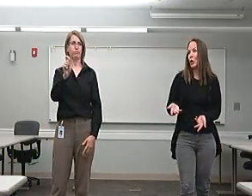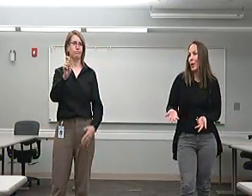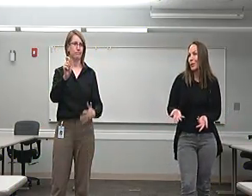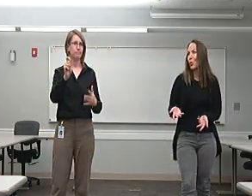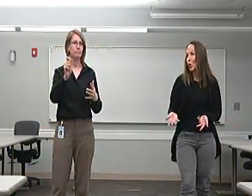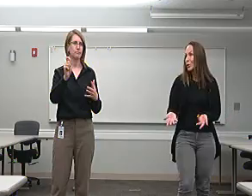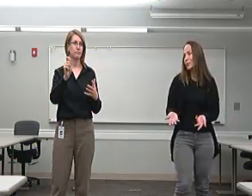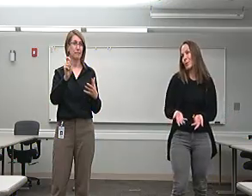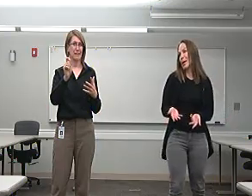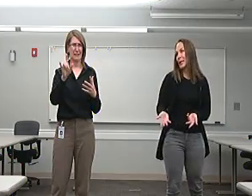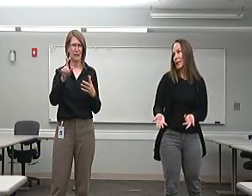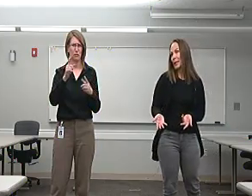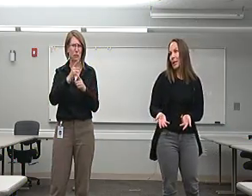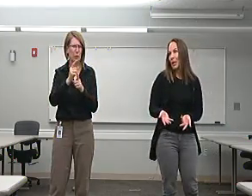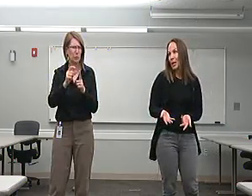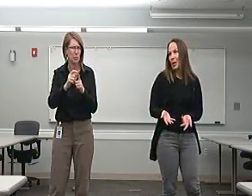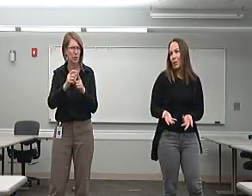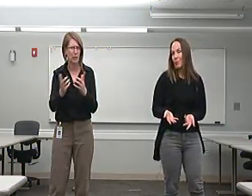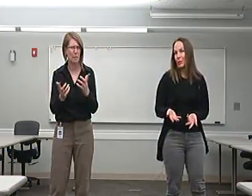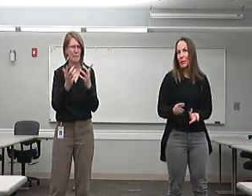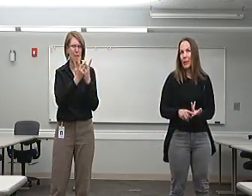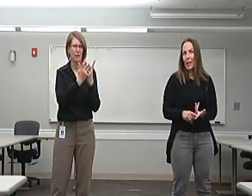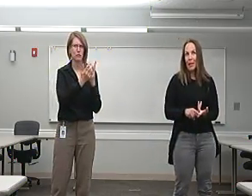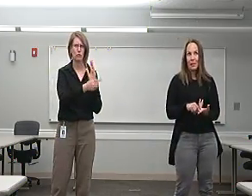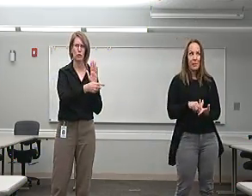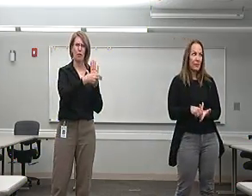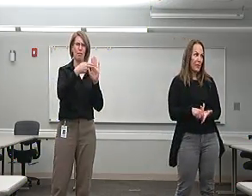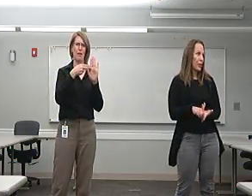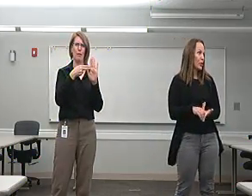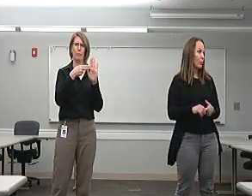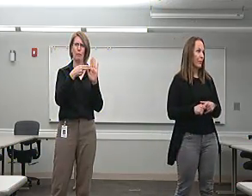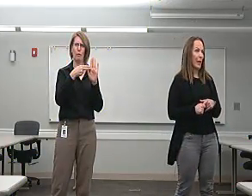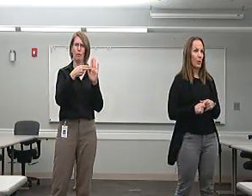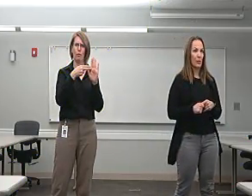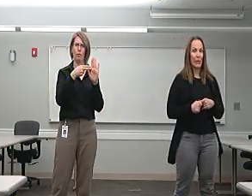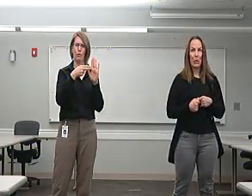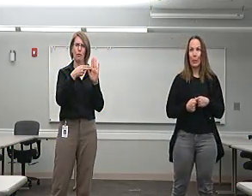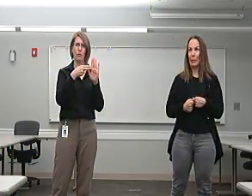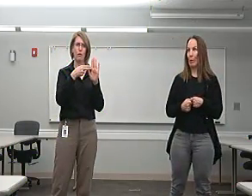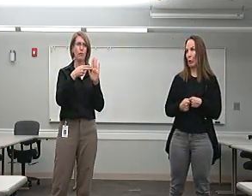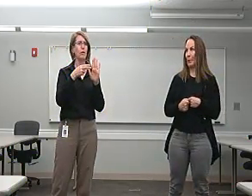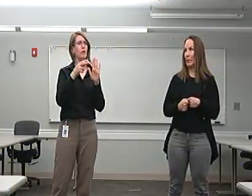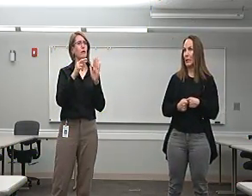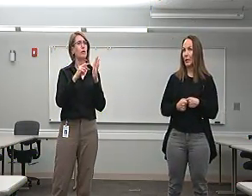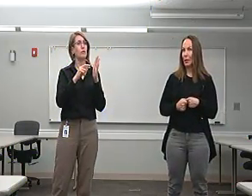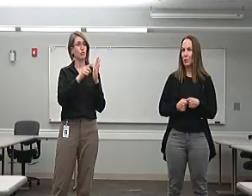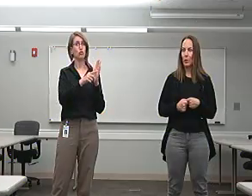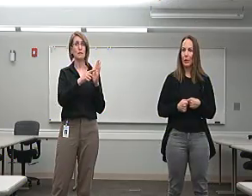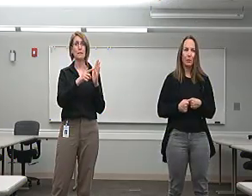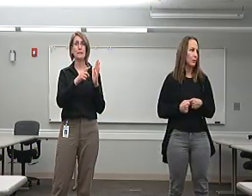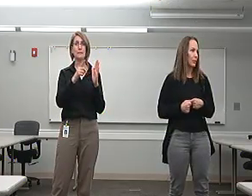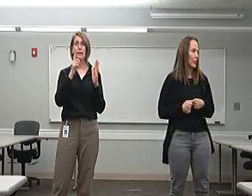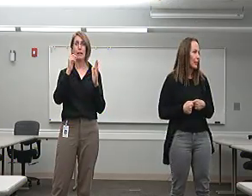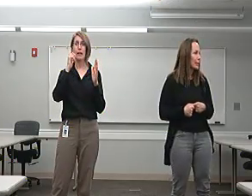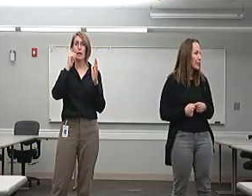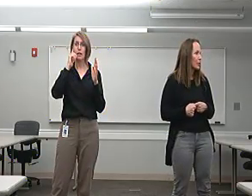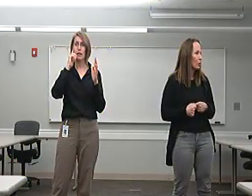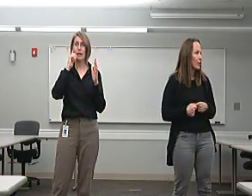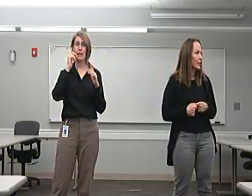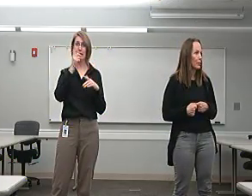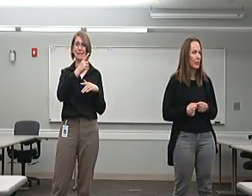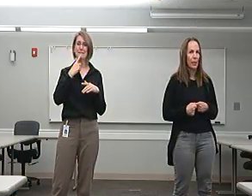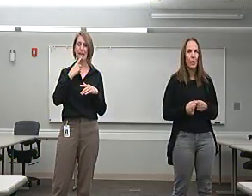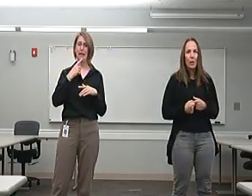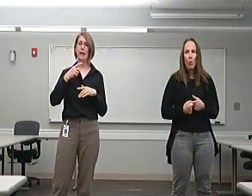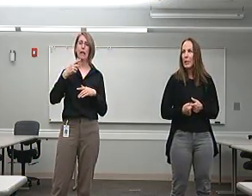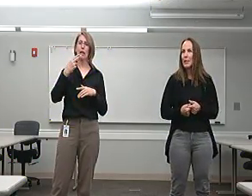my kid. Leah has a severe to profound hearing impairment, is what the ENT told us. So it's like, what does